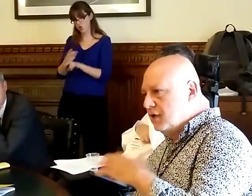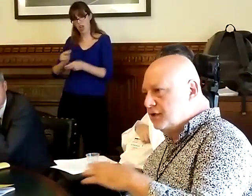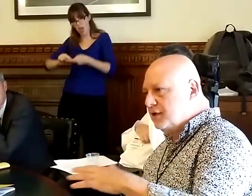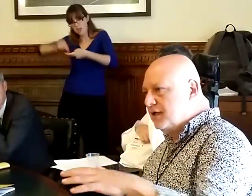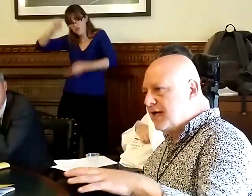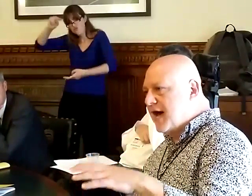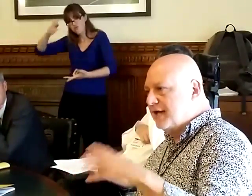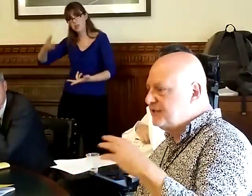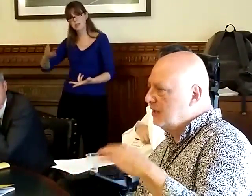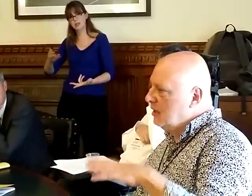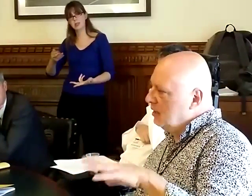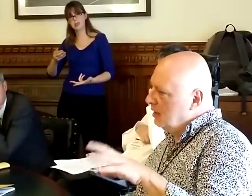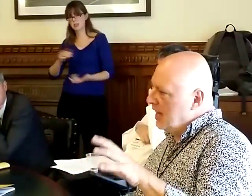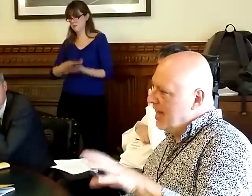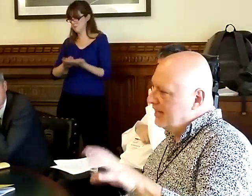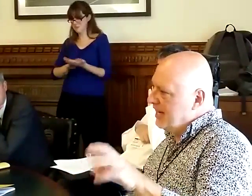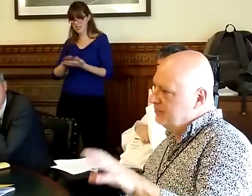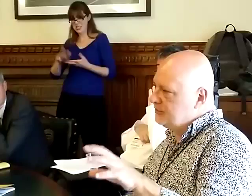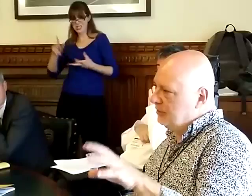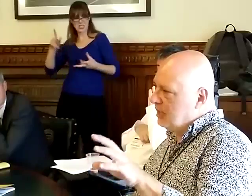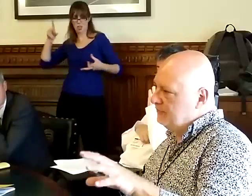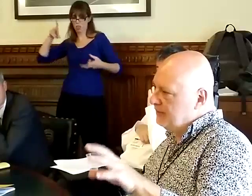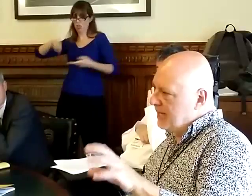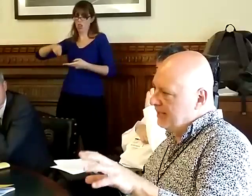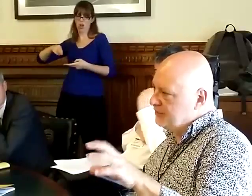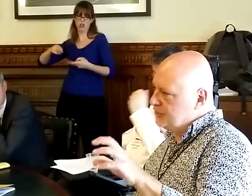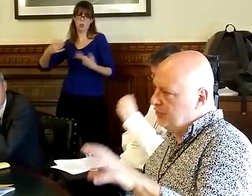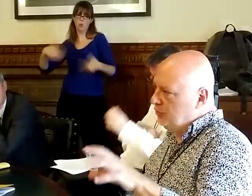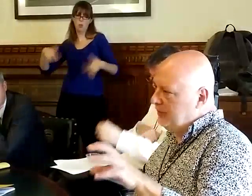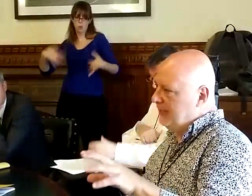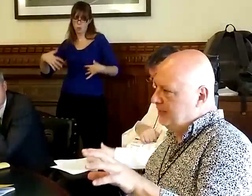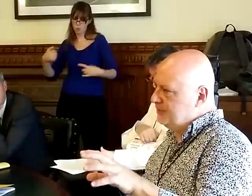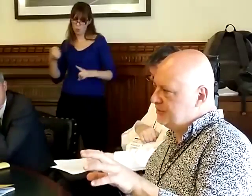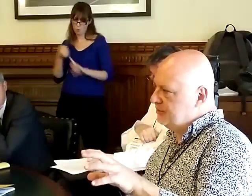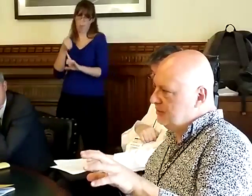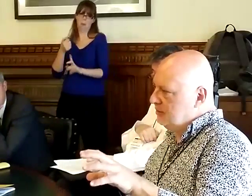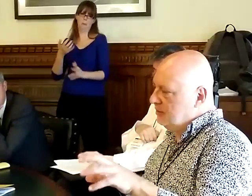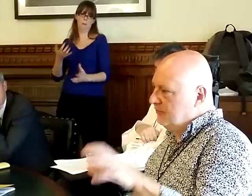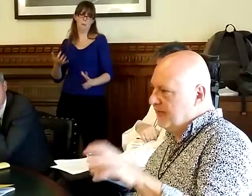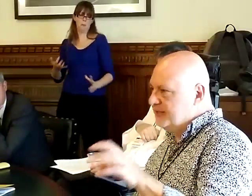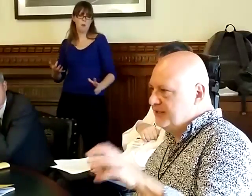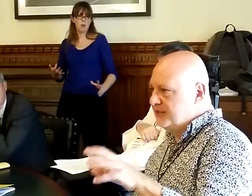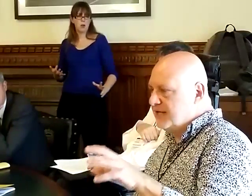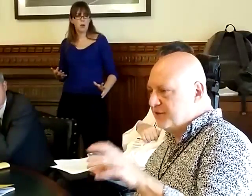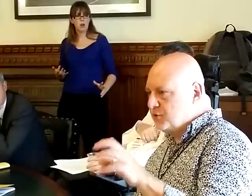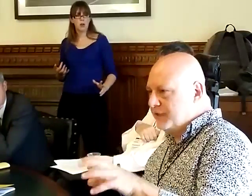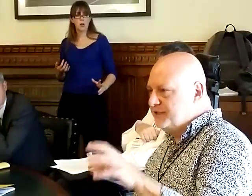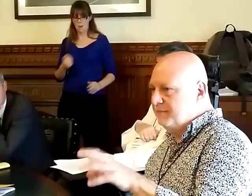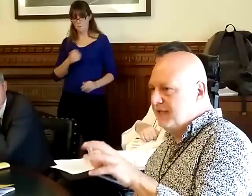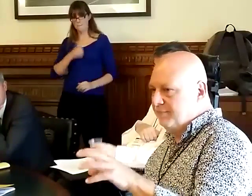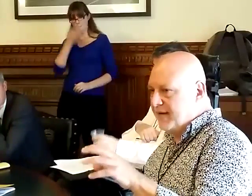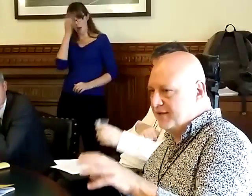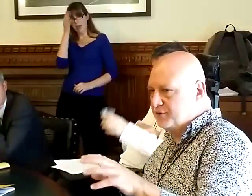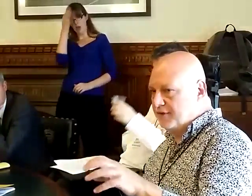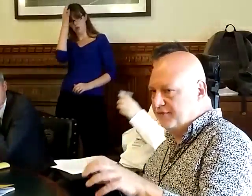huge cut. Our council over the next 2 years faces another £20 million worth